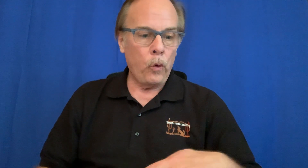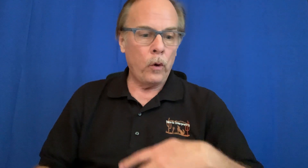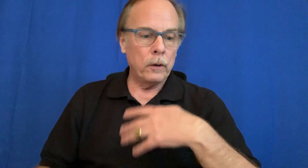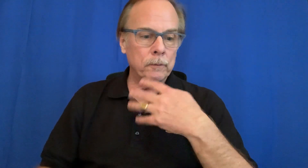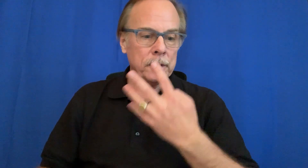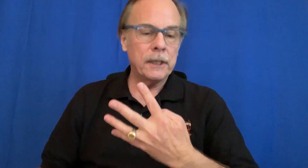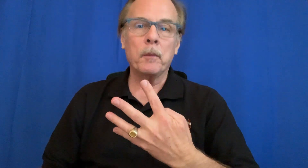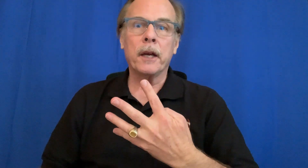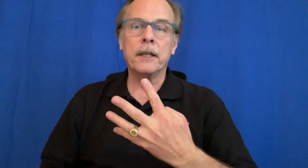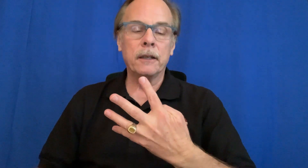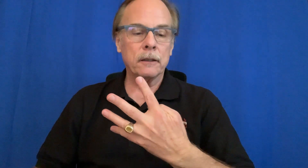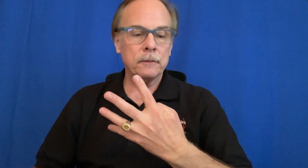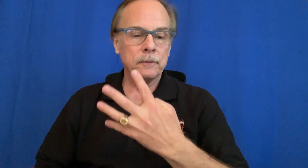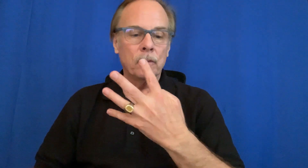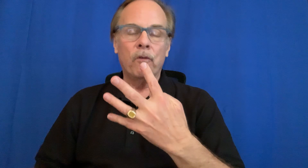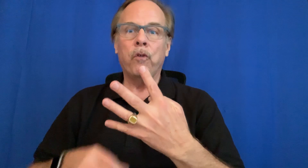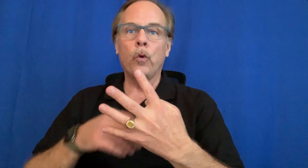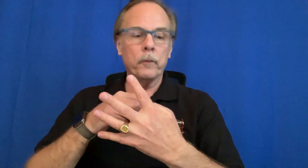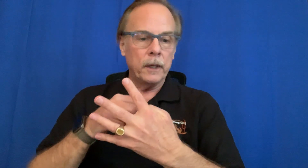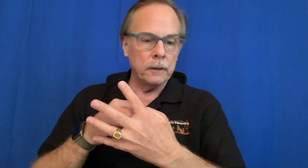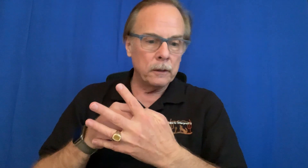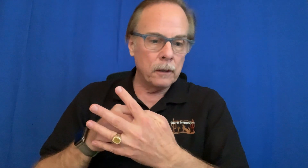4, same idea. 4